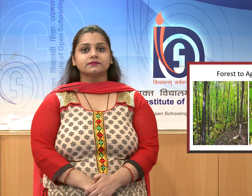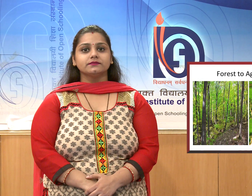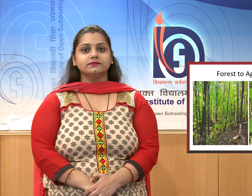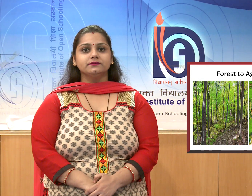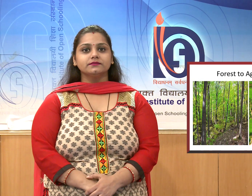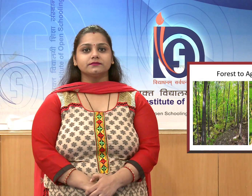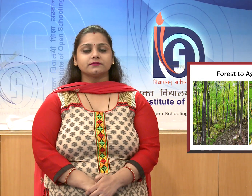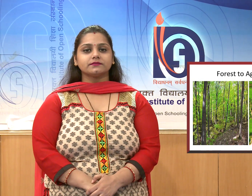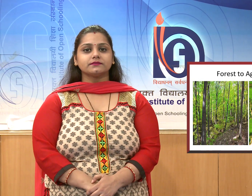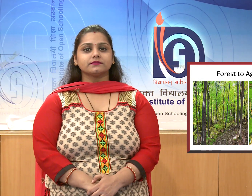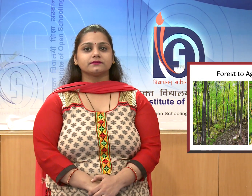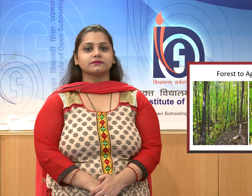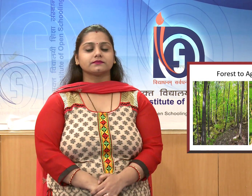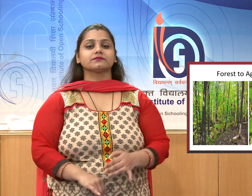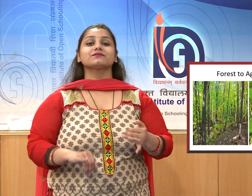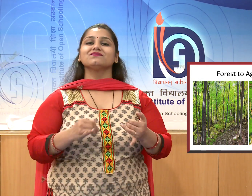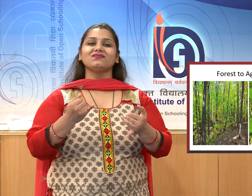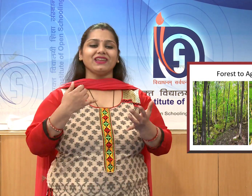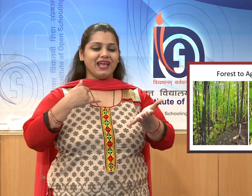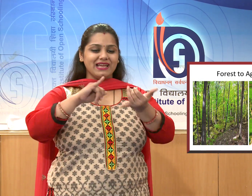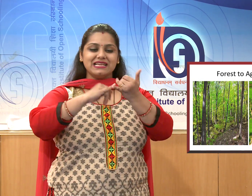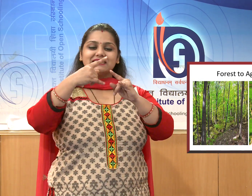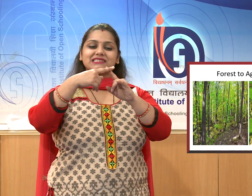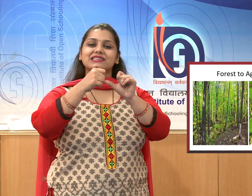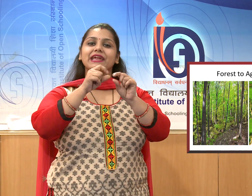The state also advanced to peasants loan